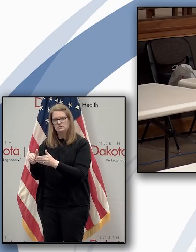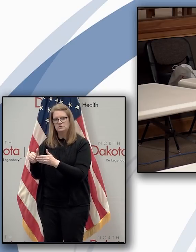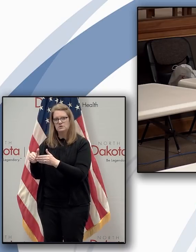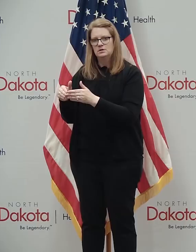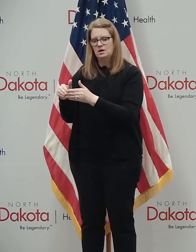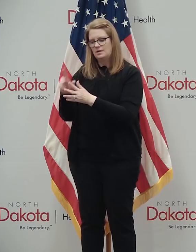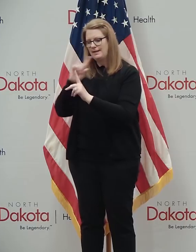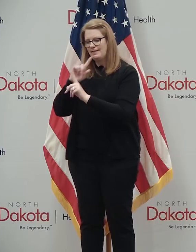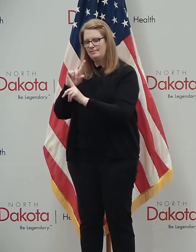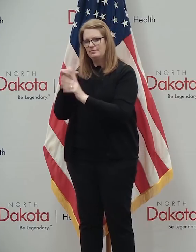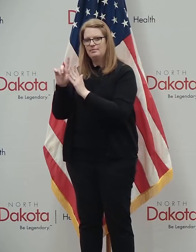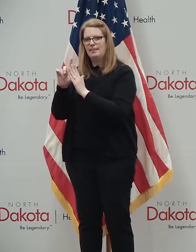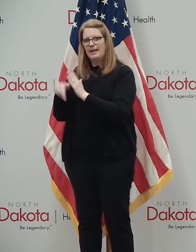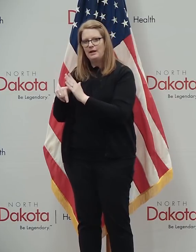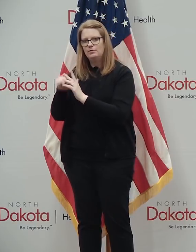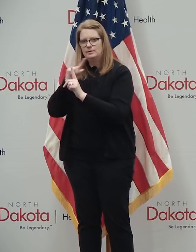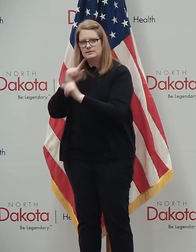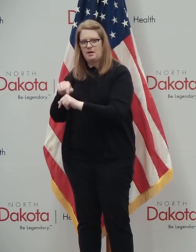response?